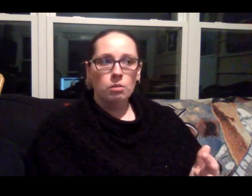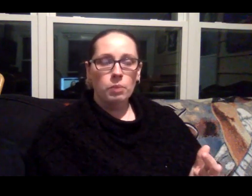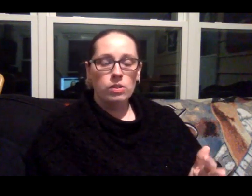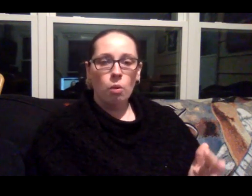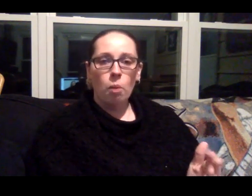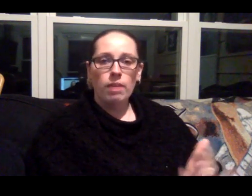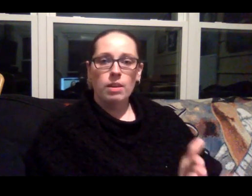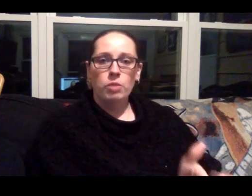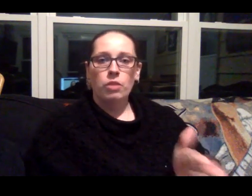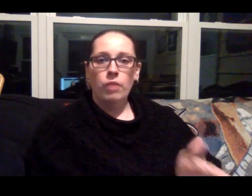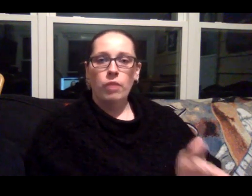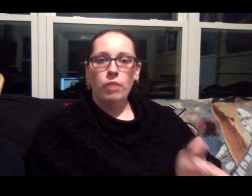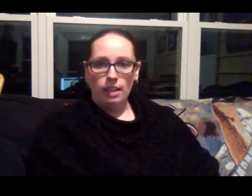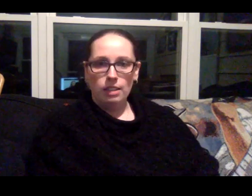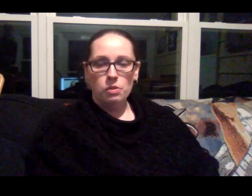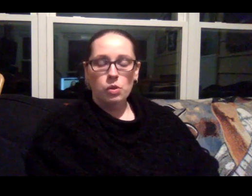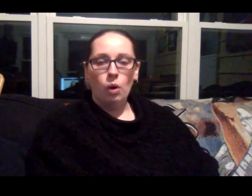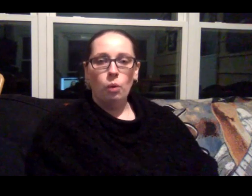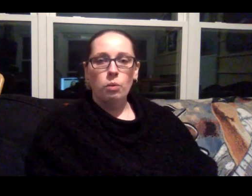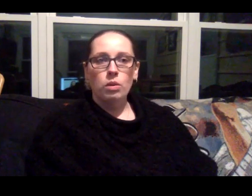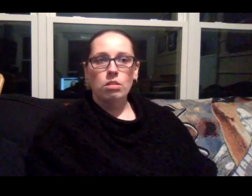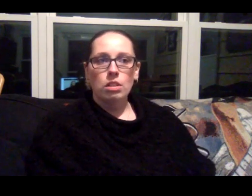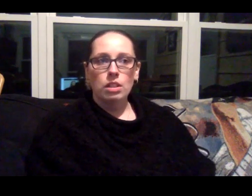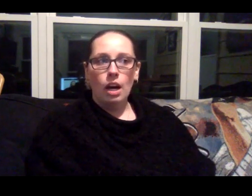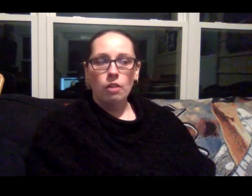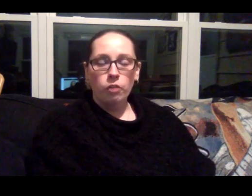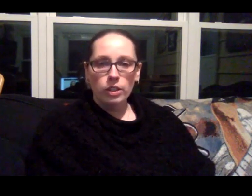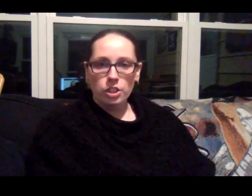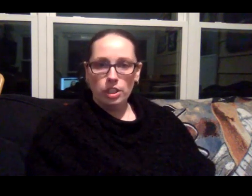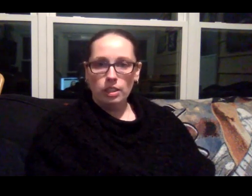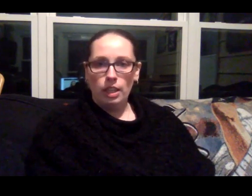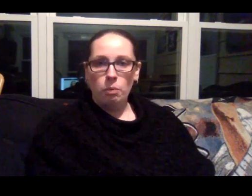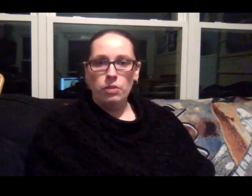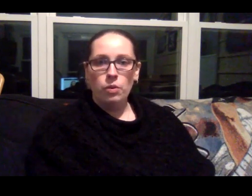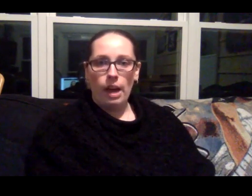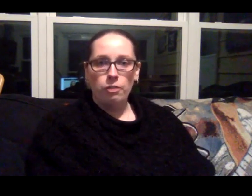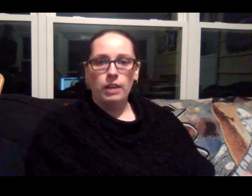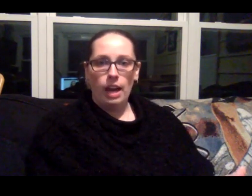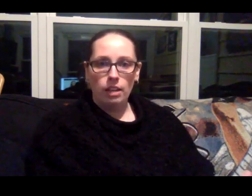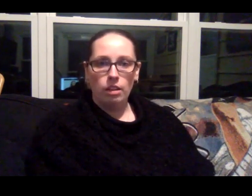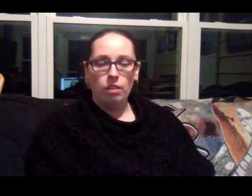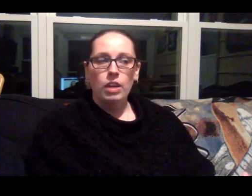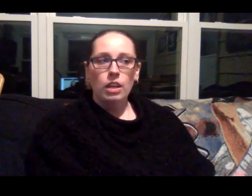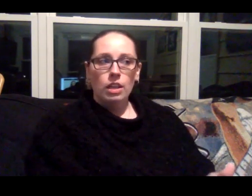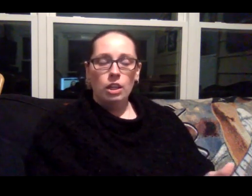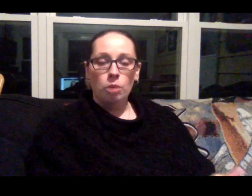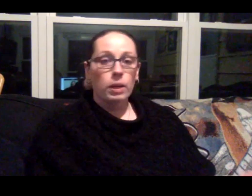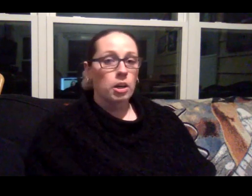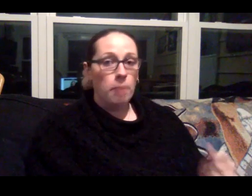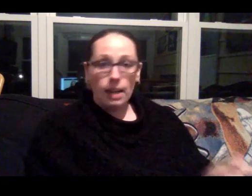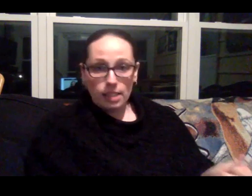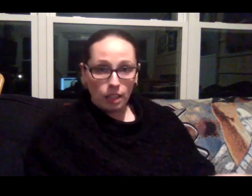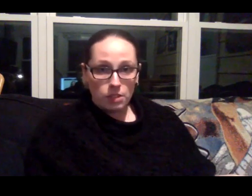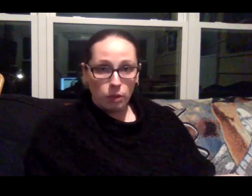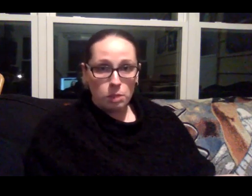we don't want them regressing. So unfortunately we do have to kind of, you know, put